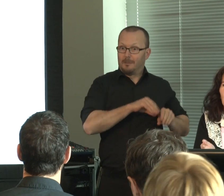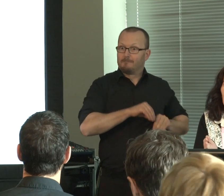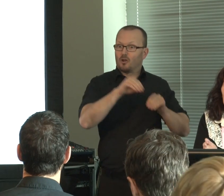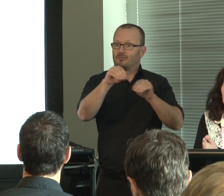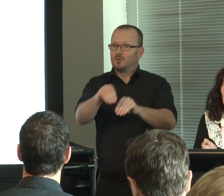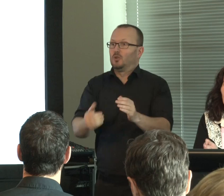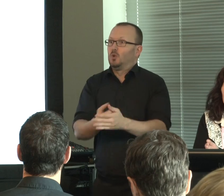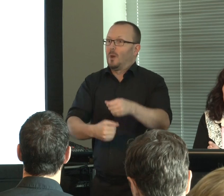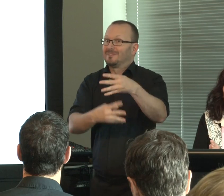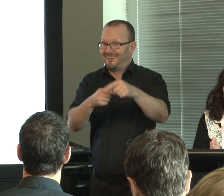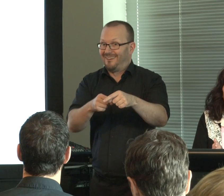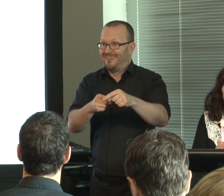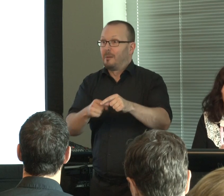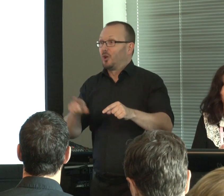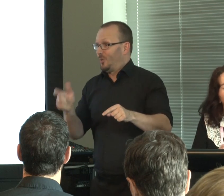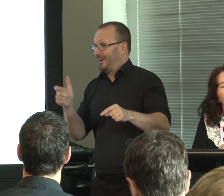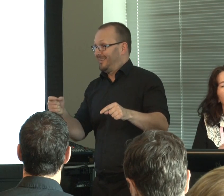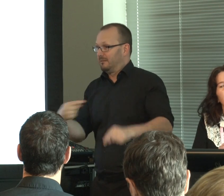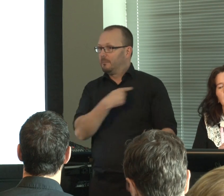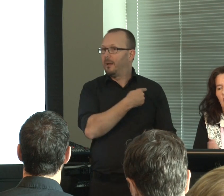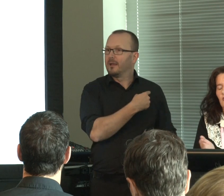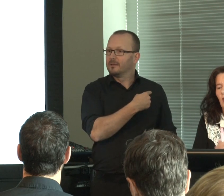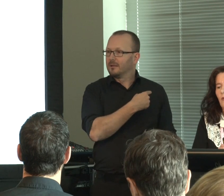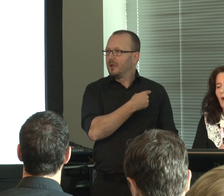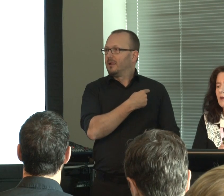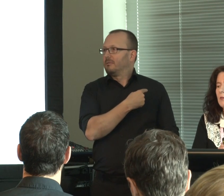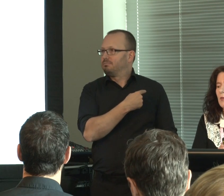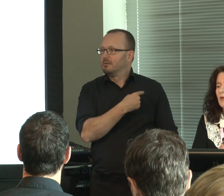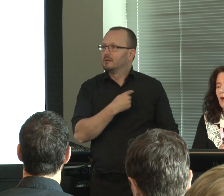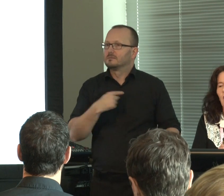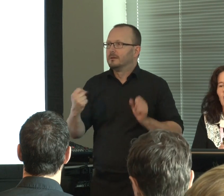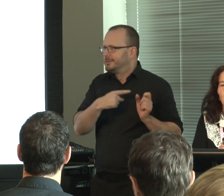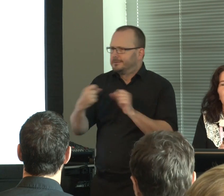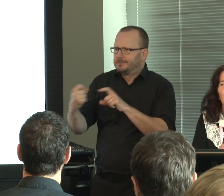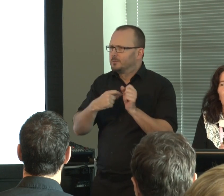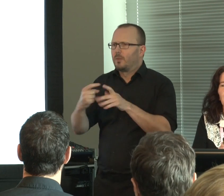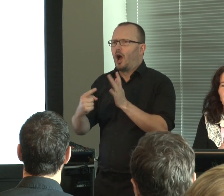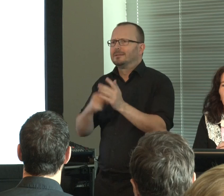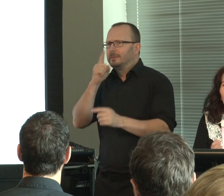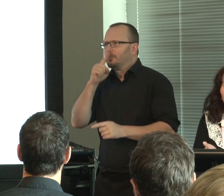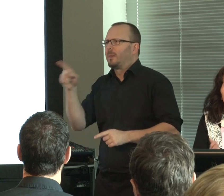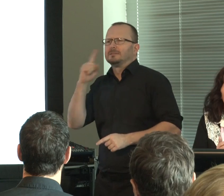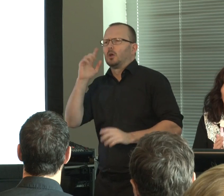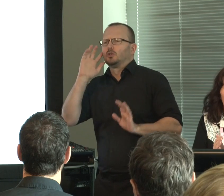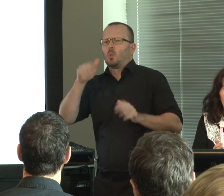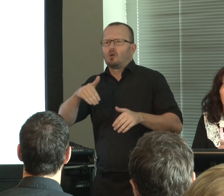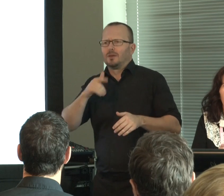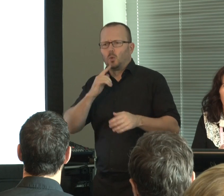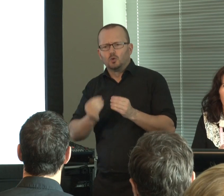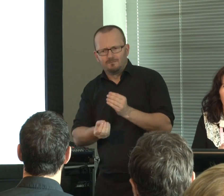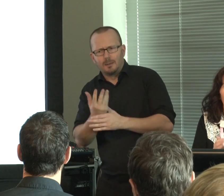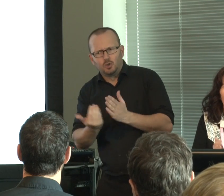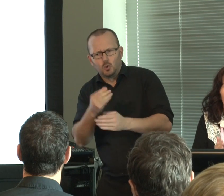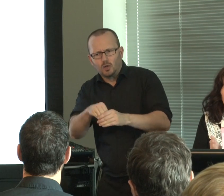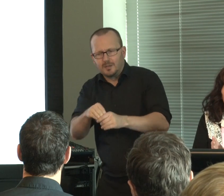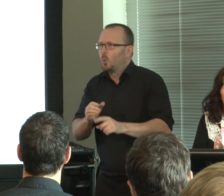the QR codes don't point to the right place. So we've had this big, long discussion now with IT people, and they're saying, oh, don't worry about it. Develop new content. No, we don't want to develop